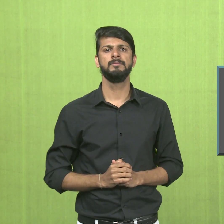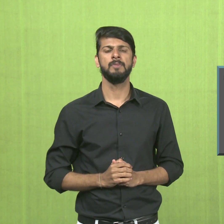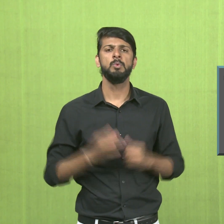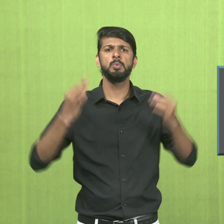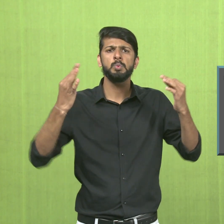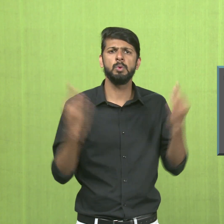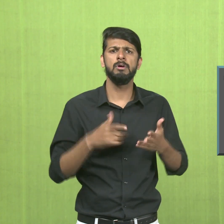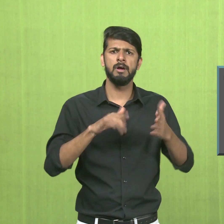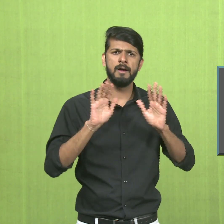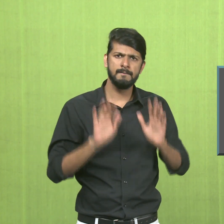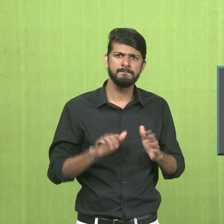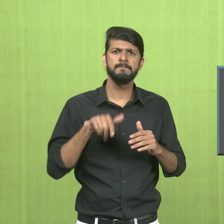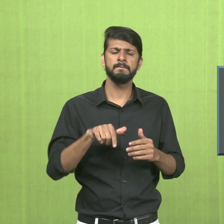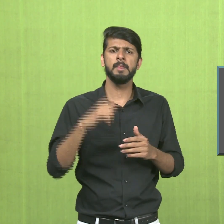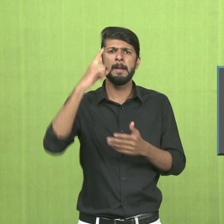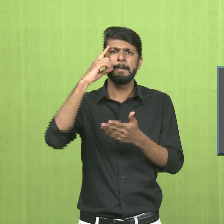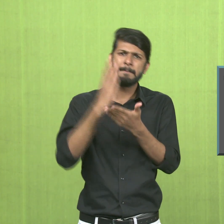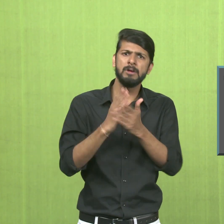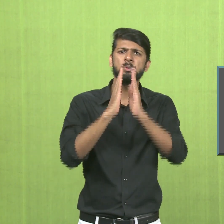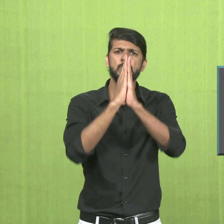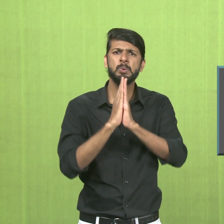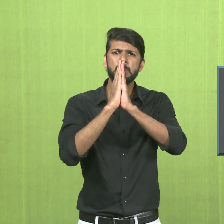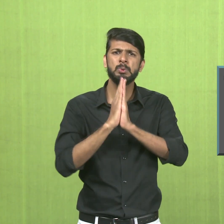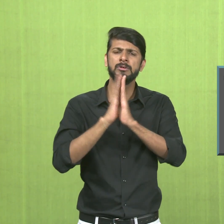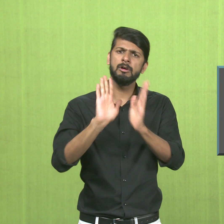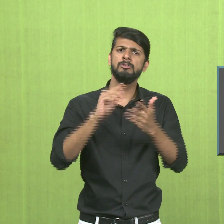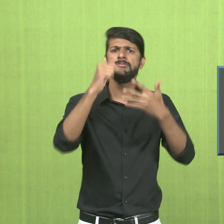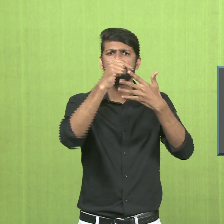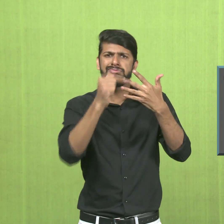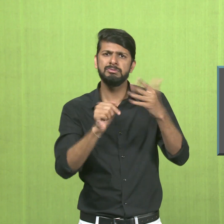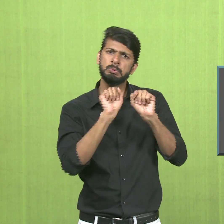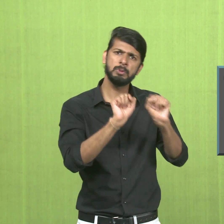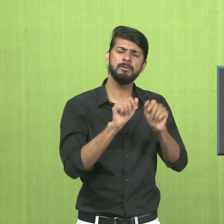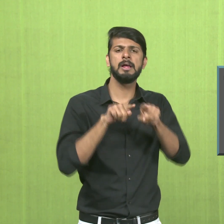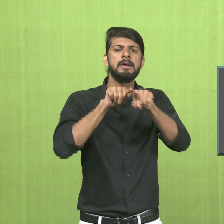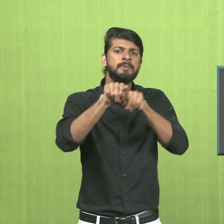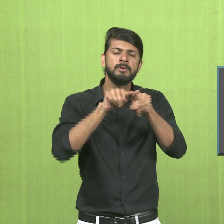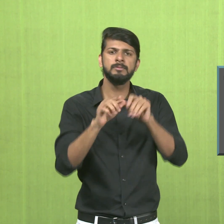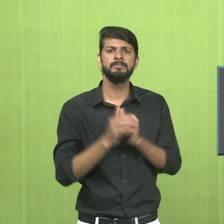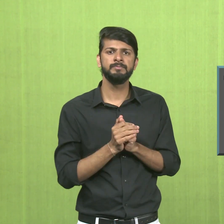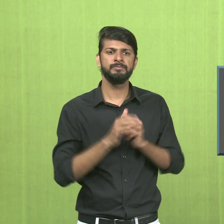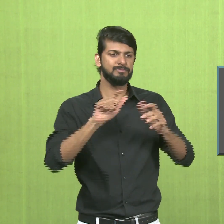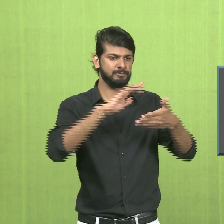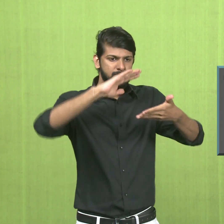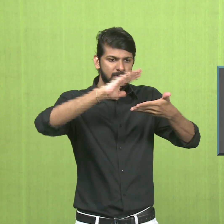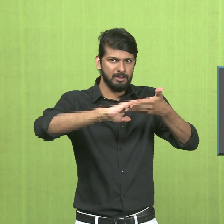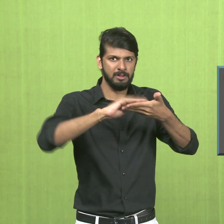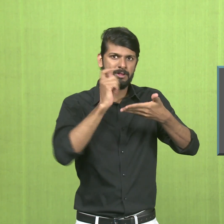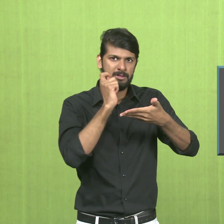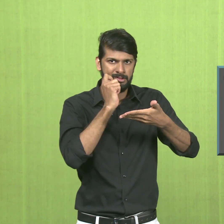depart back to the in-laws after the wedding ceremony. All the religious rituals etc. are conducted in